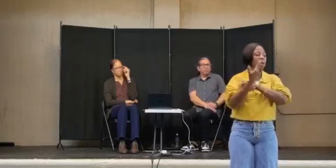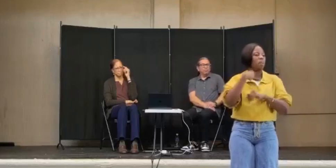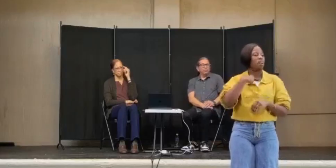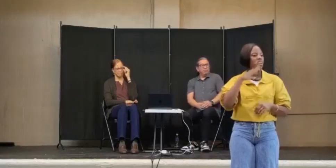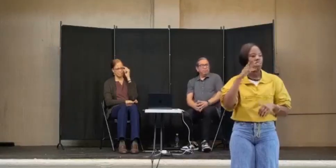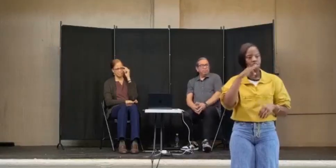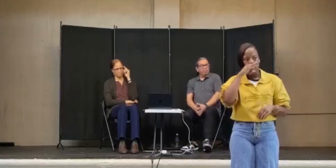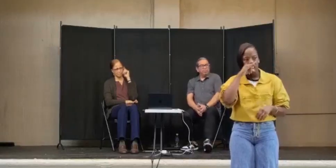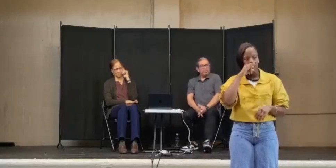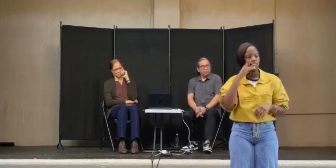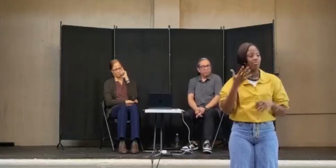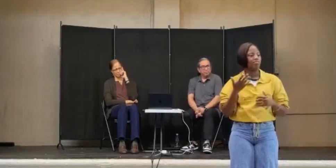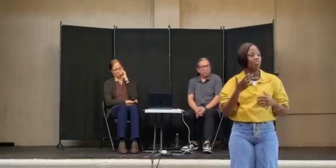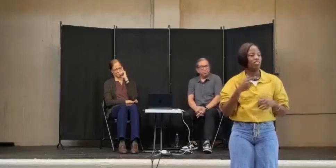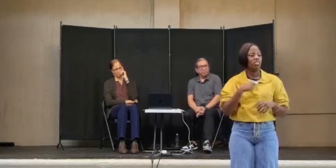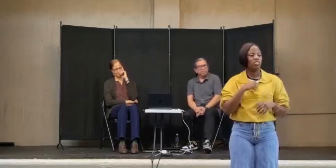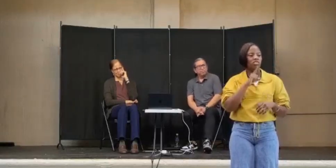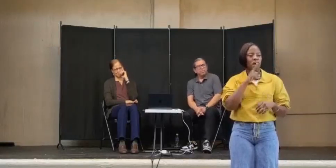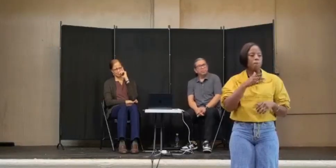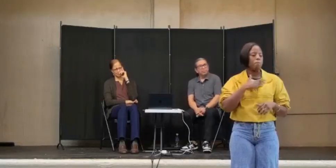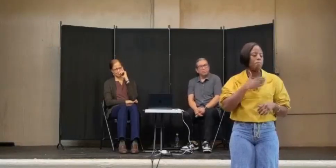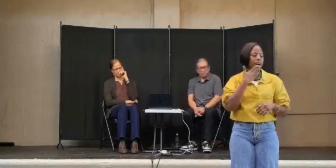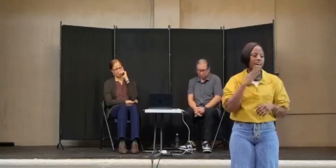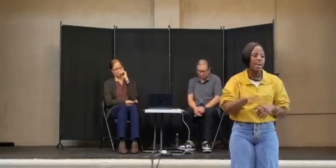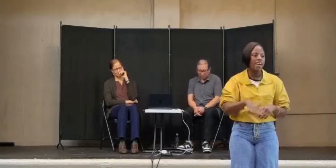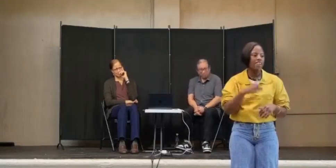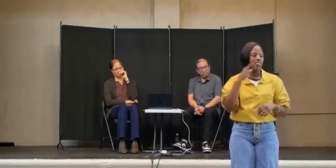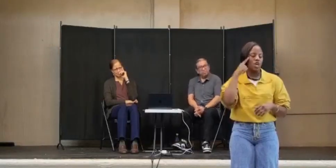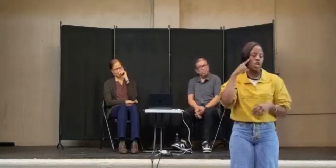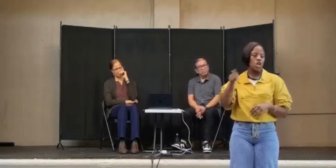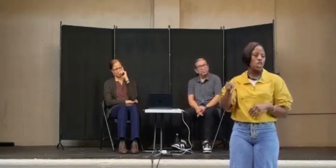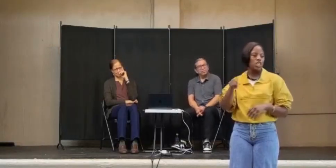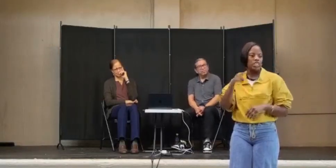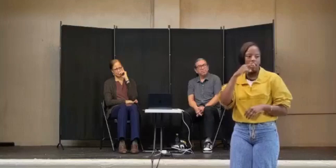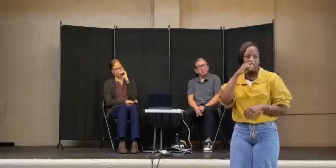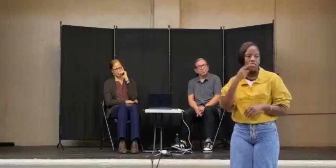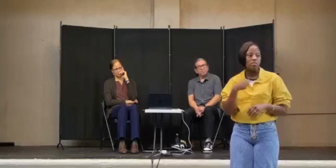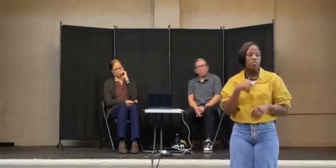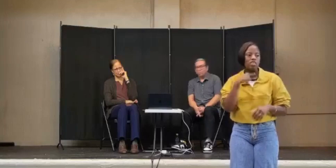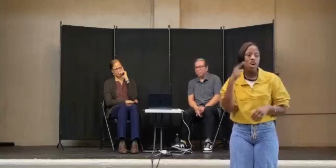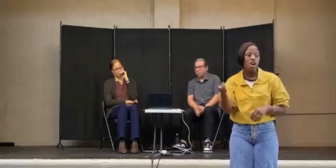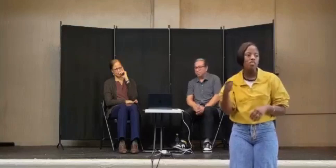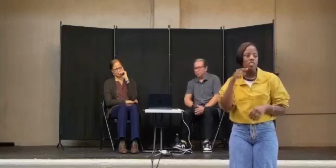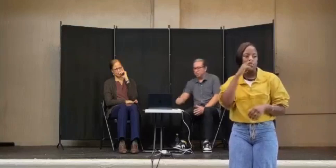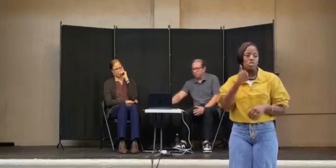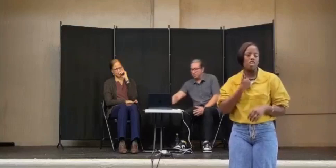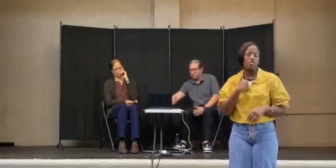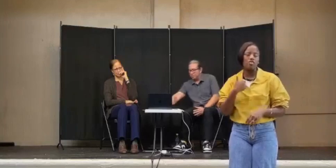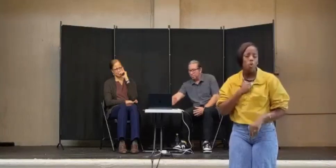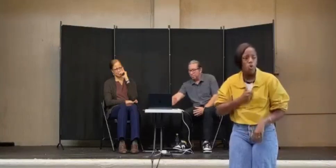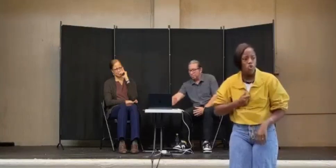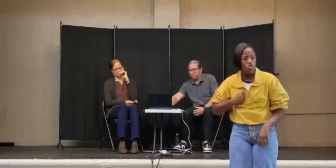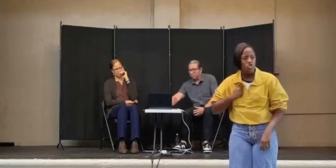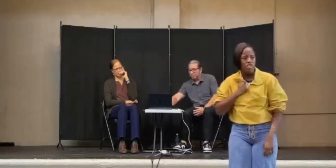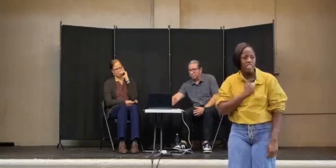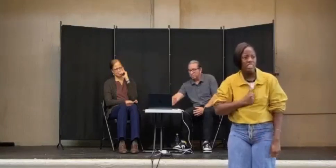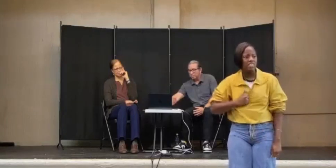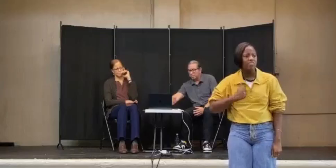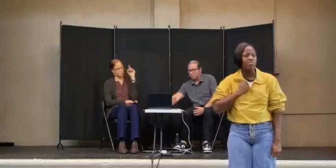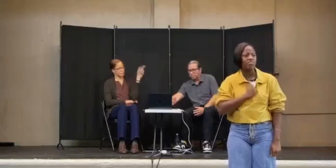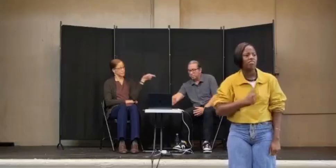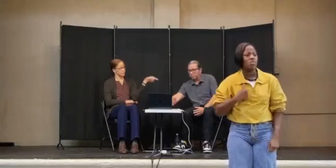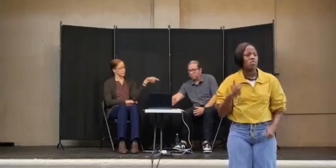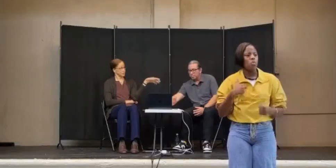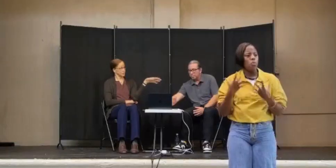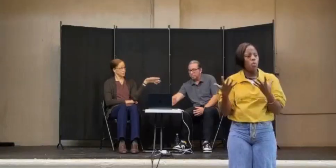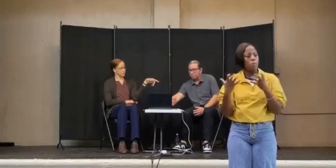There was, you know, drugs and medical bills, and I just felt really bad for the kids. And